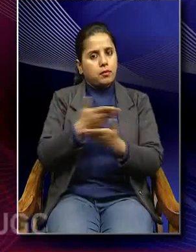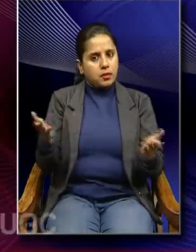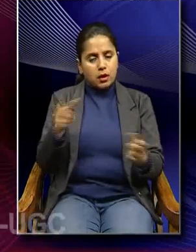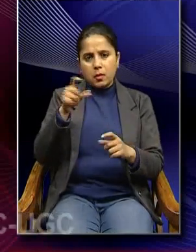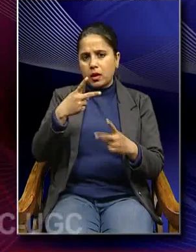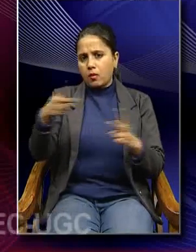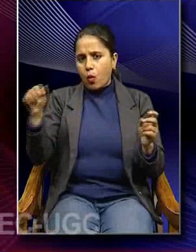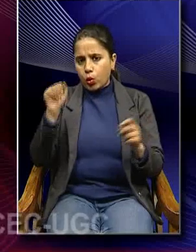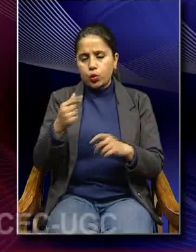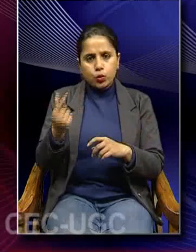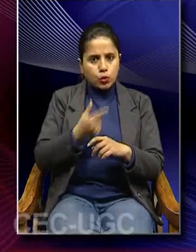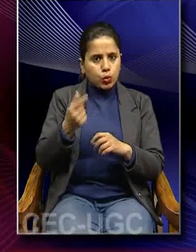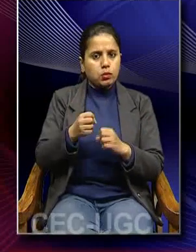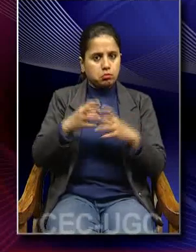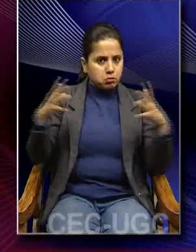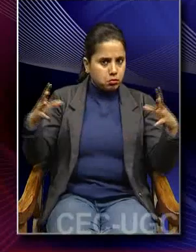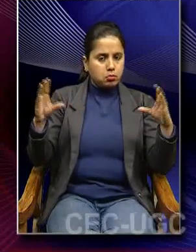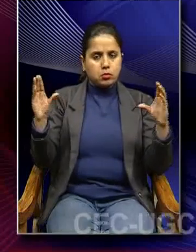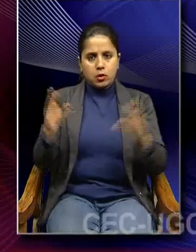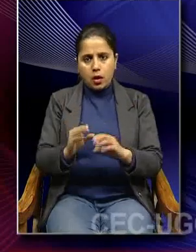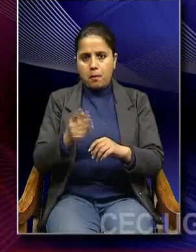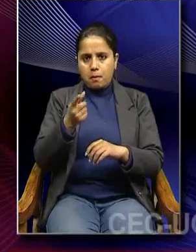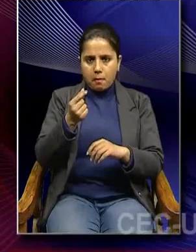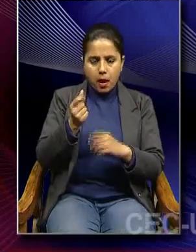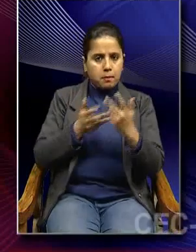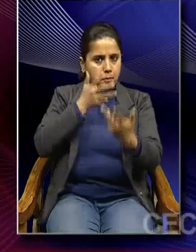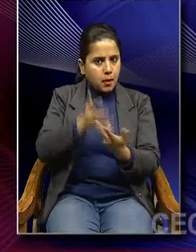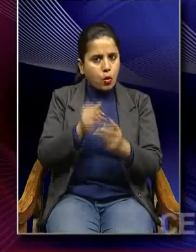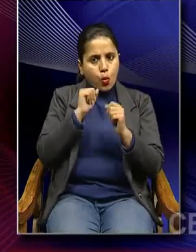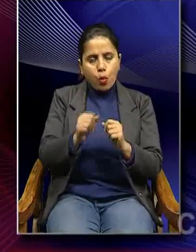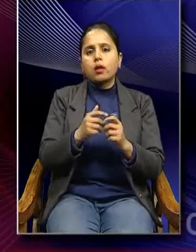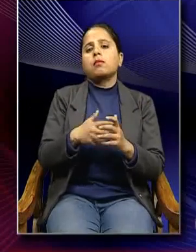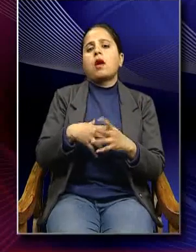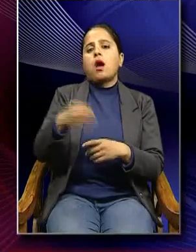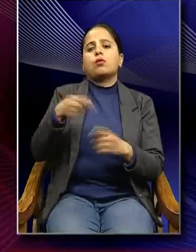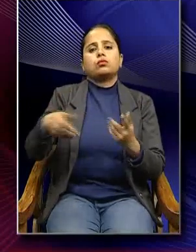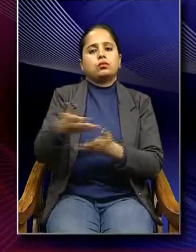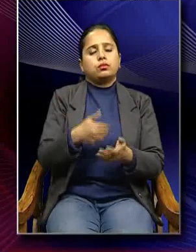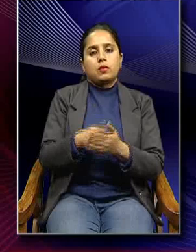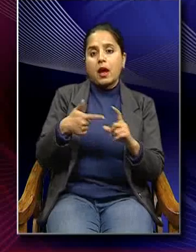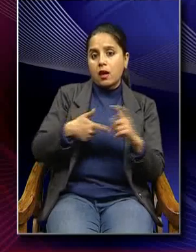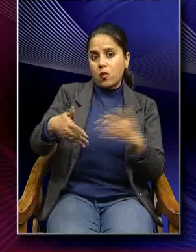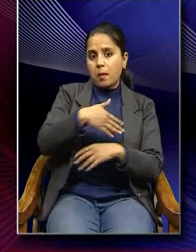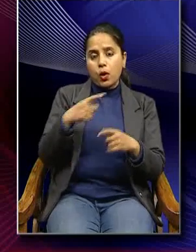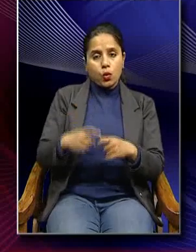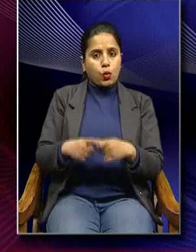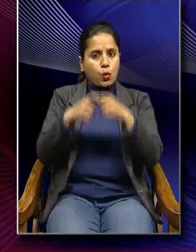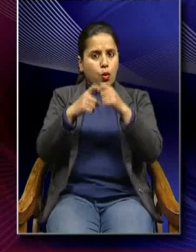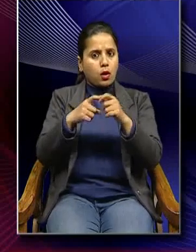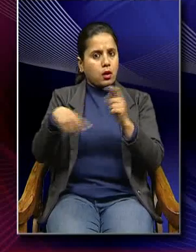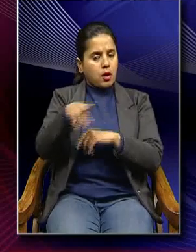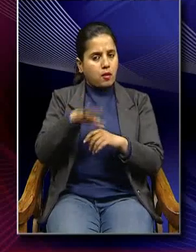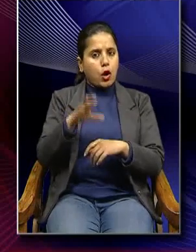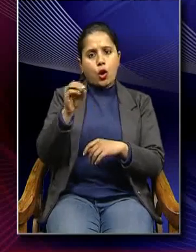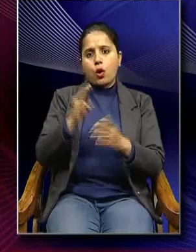different amount of composite good, such as market good. Environmental quality is also composite, but